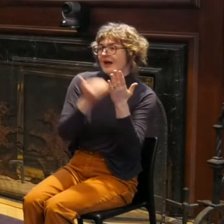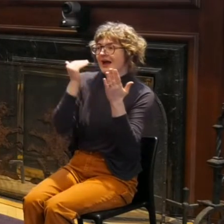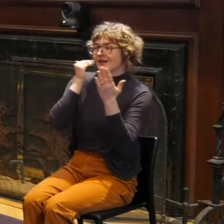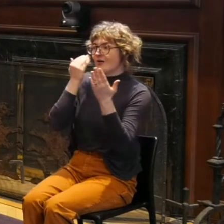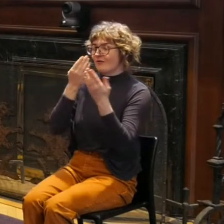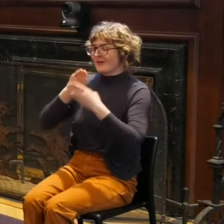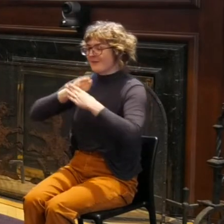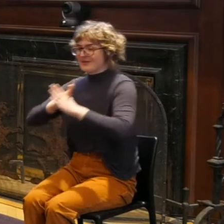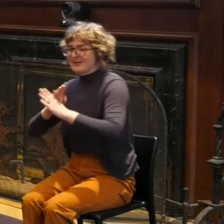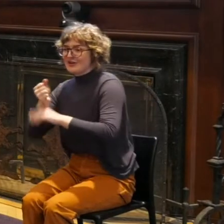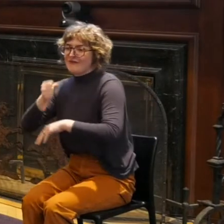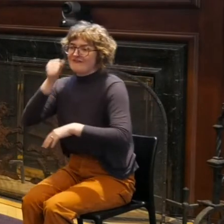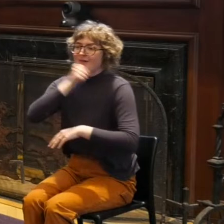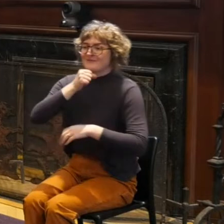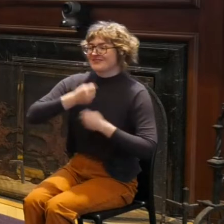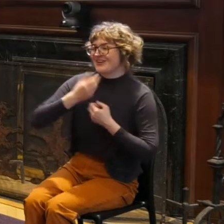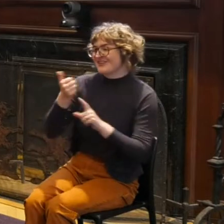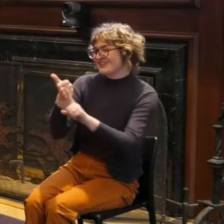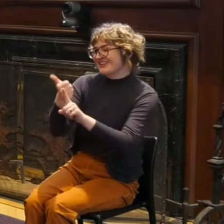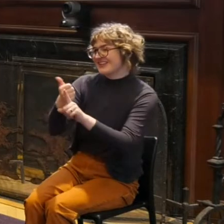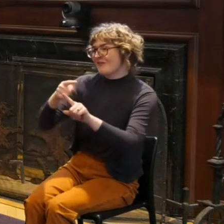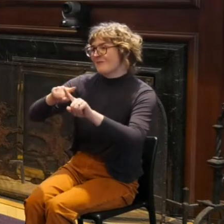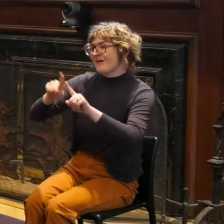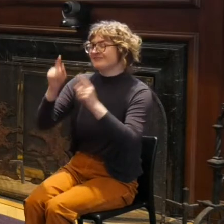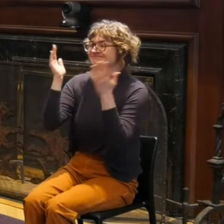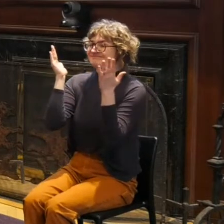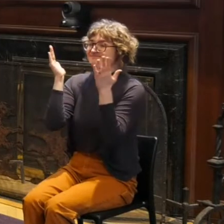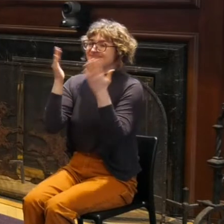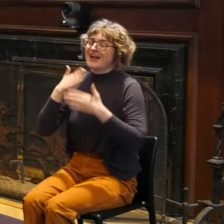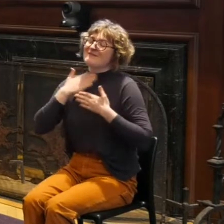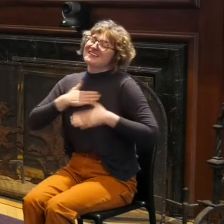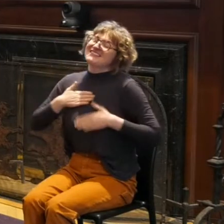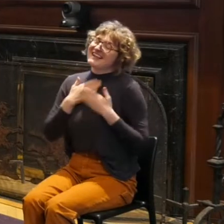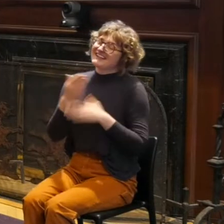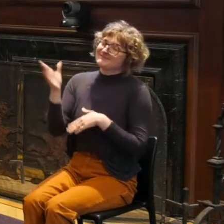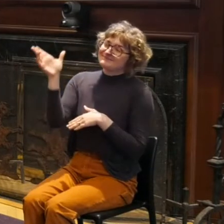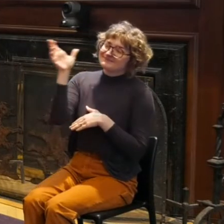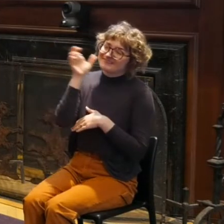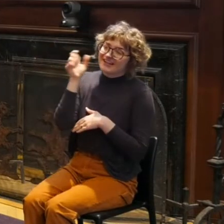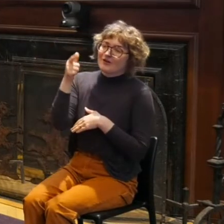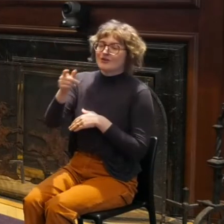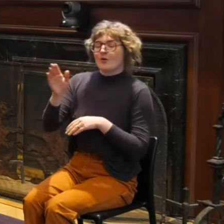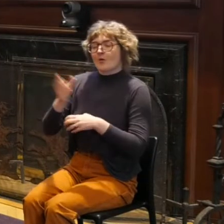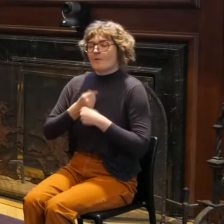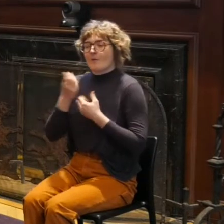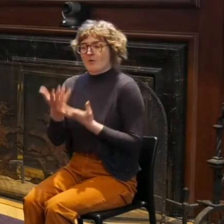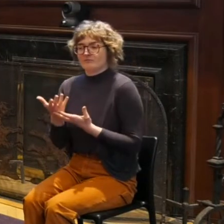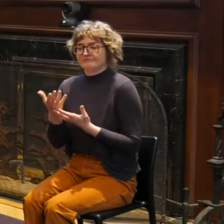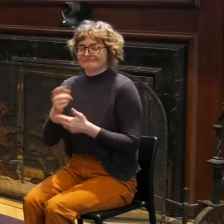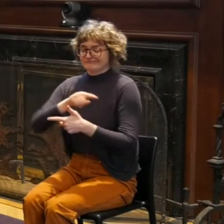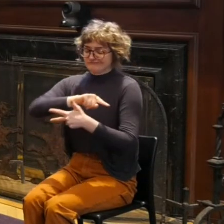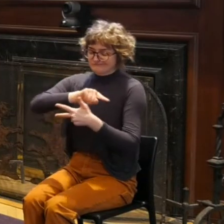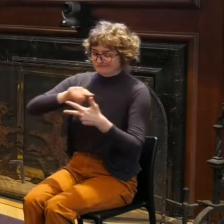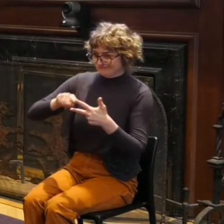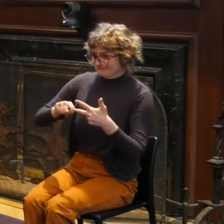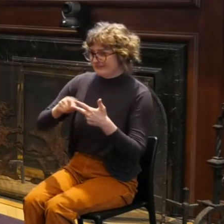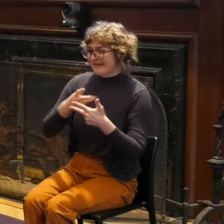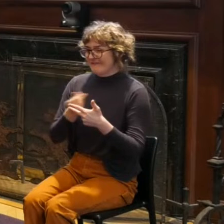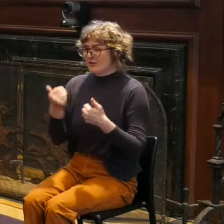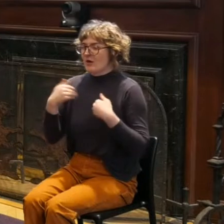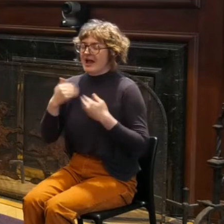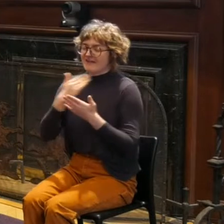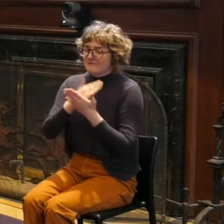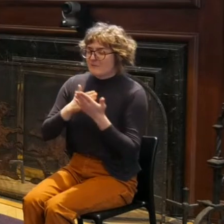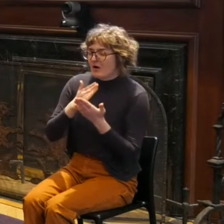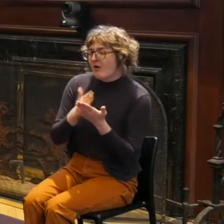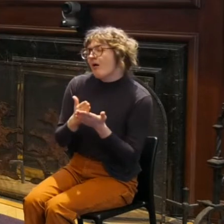mic. But I'm looking forward to hearing your poems too. I'm only going to read 3 poems. A couple of them have parts, so